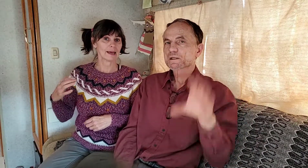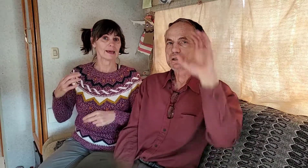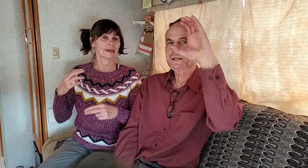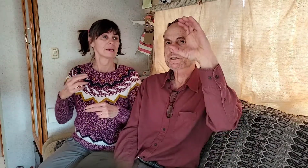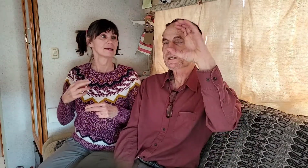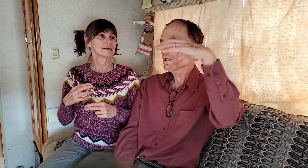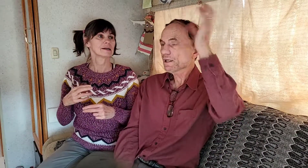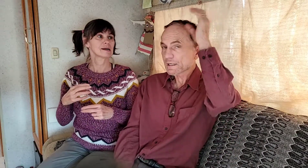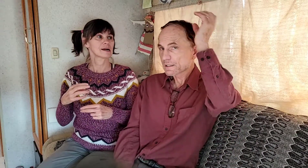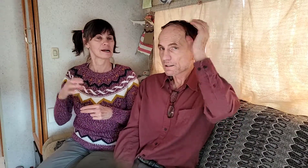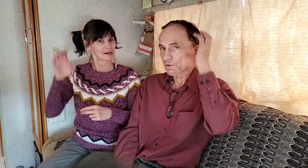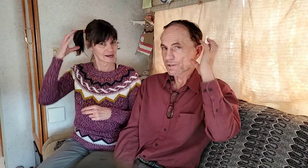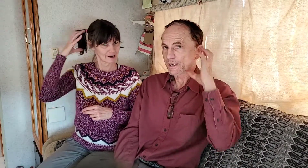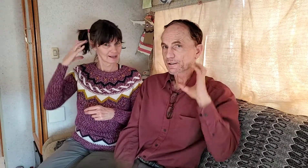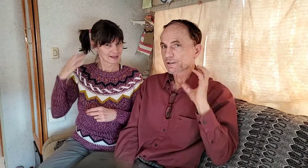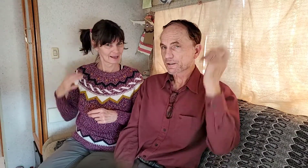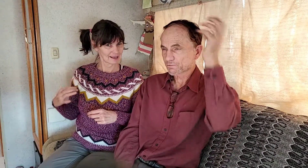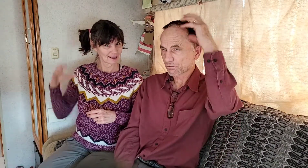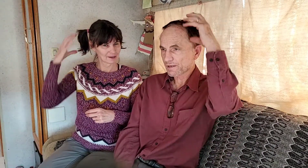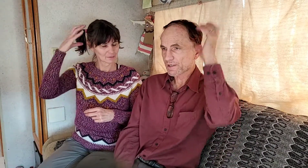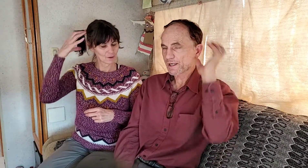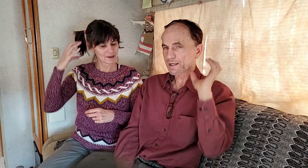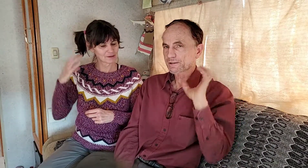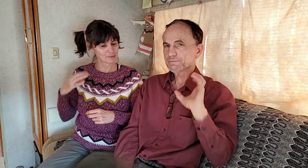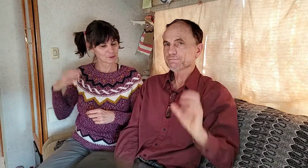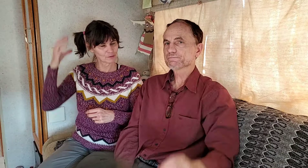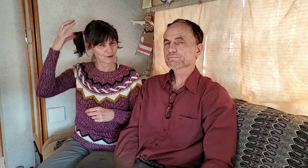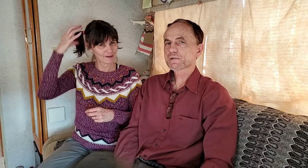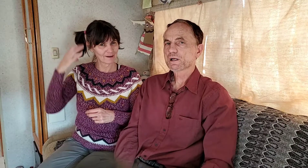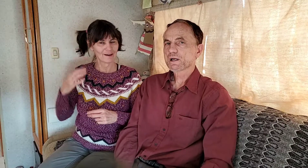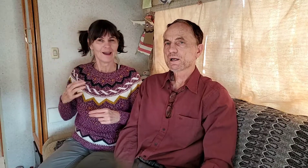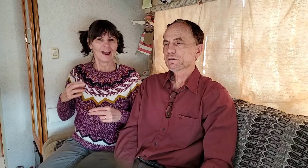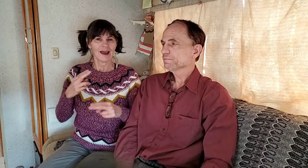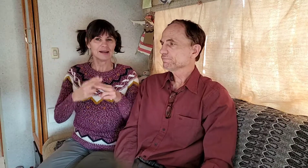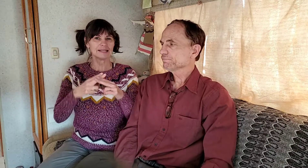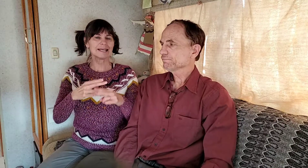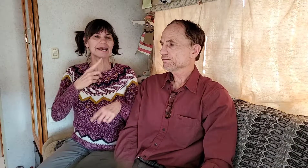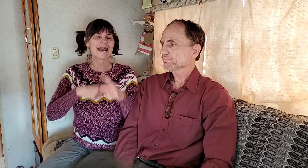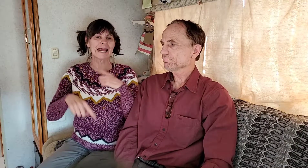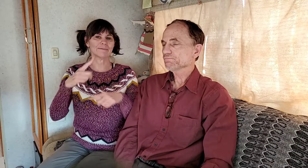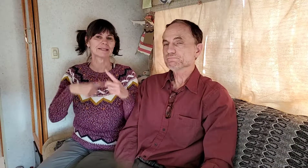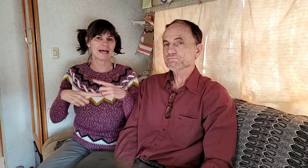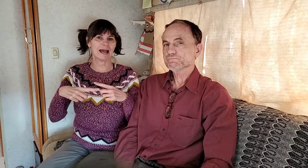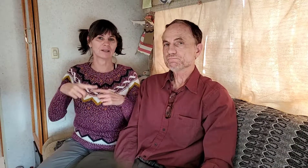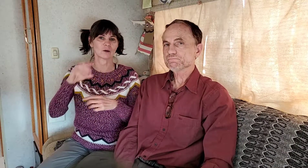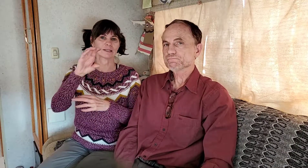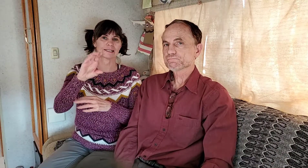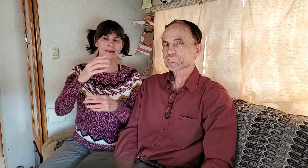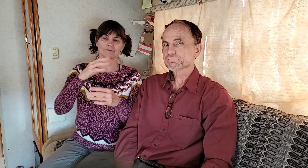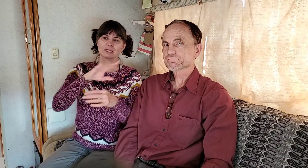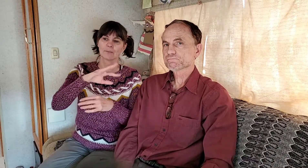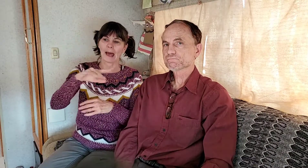Letter C, going down her wavy hair. Wavy, beautiful hair, and it is a name sign. So instead of